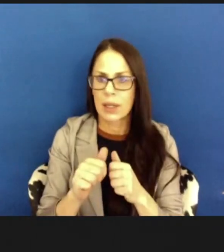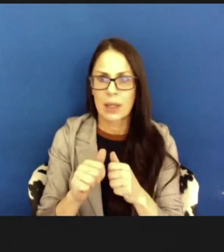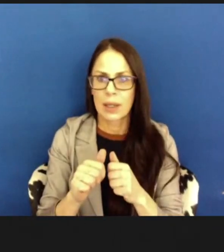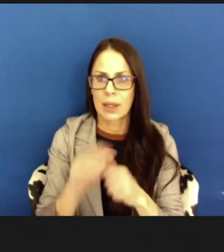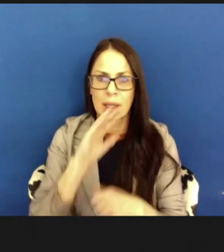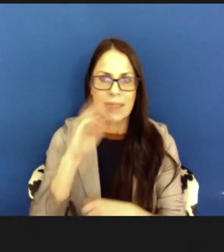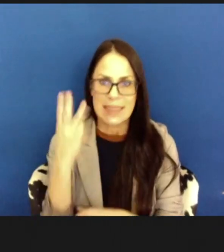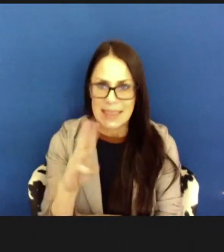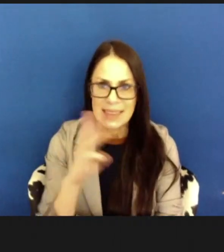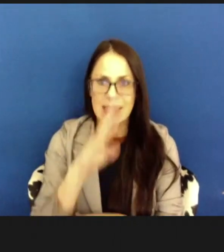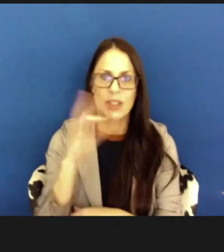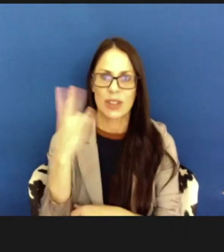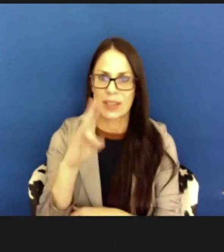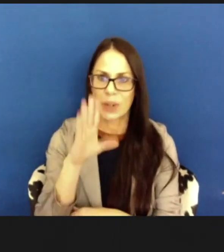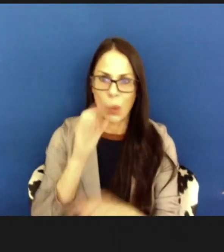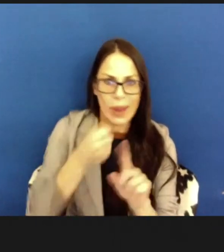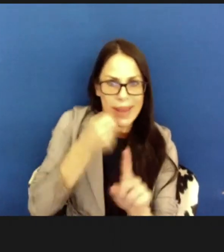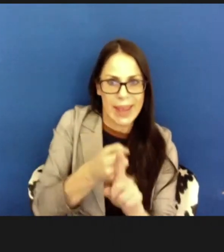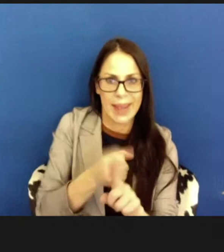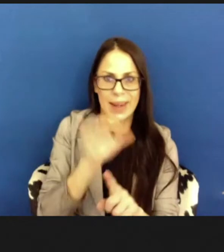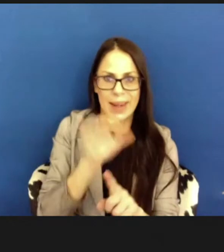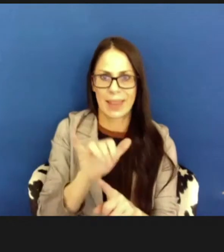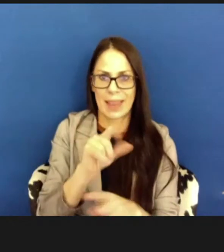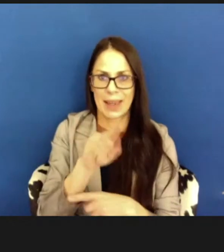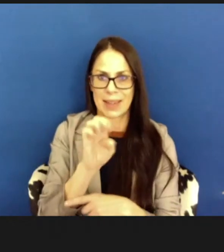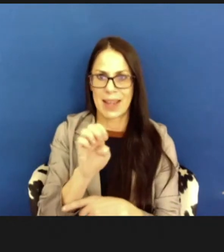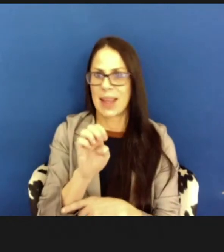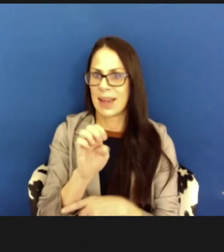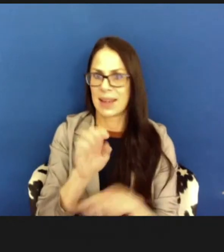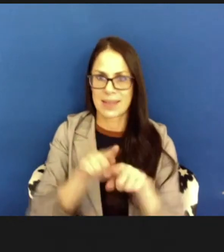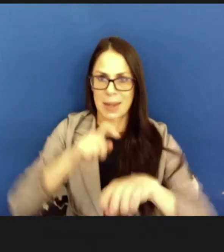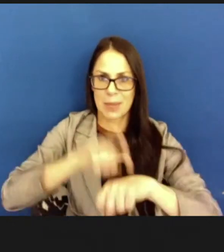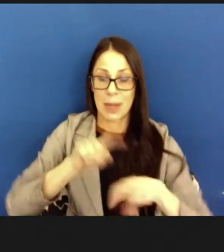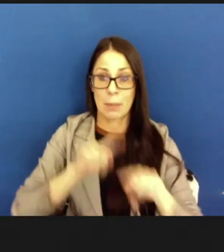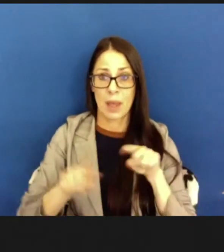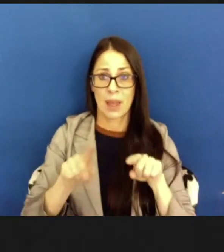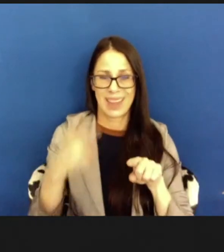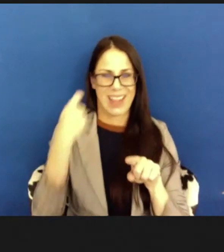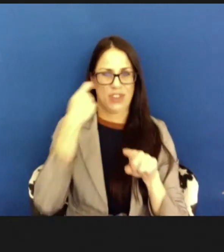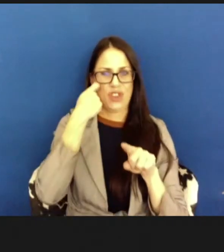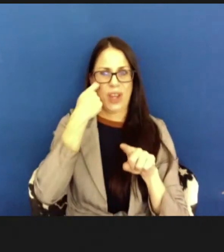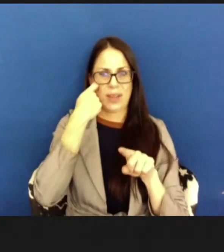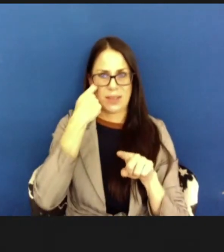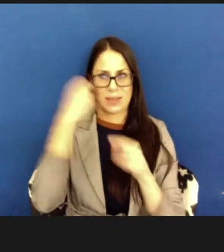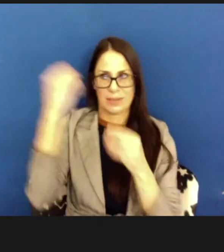mark. But this announcement just came out from the CDC today.